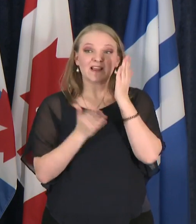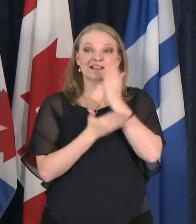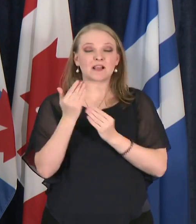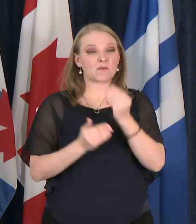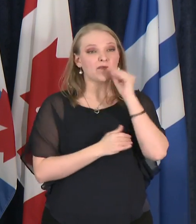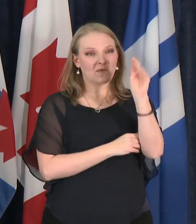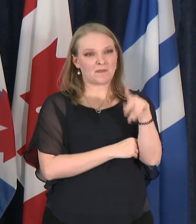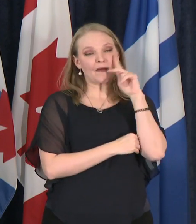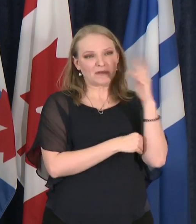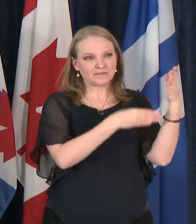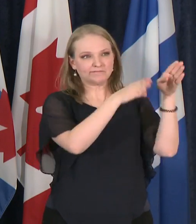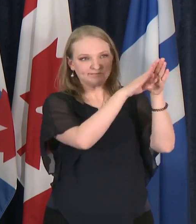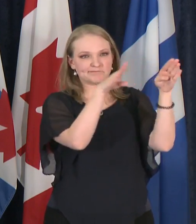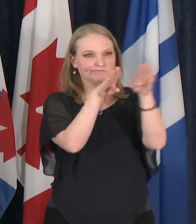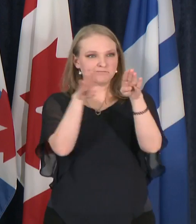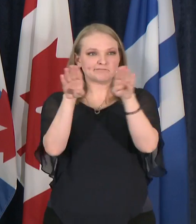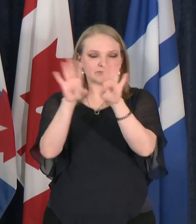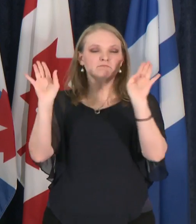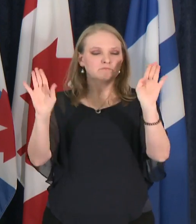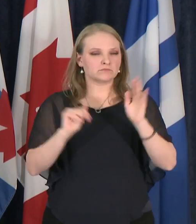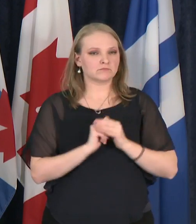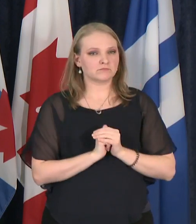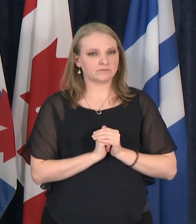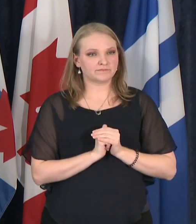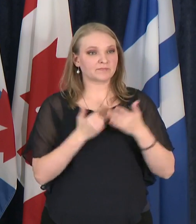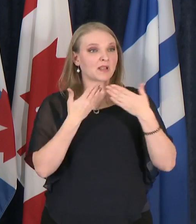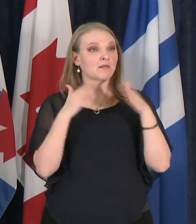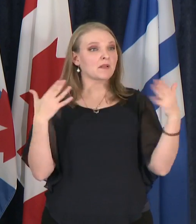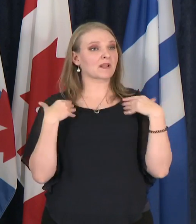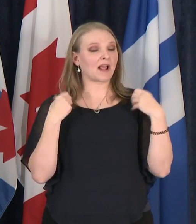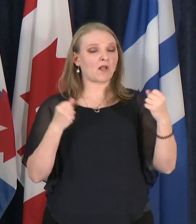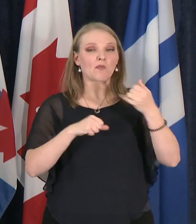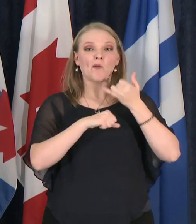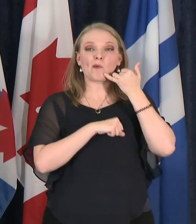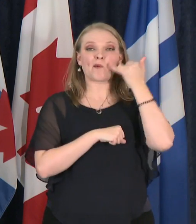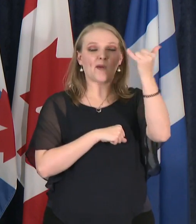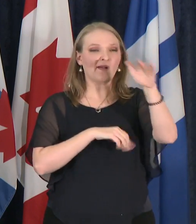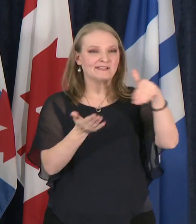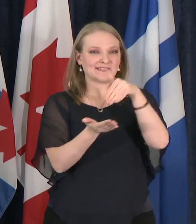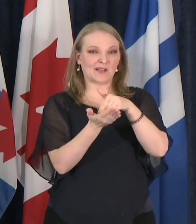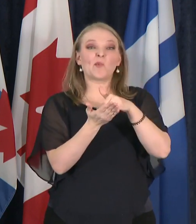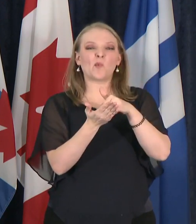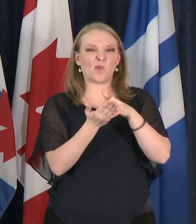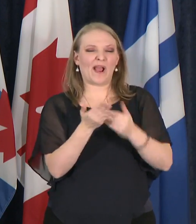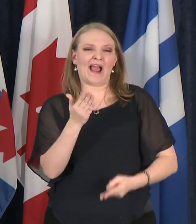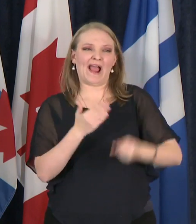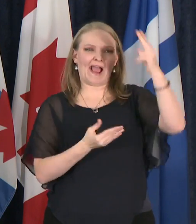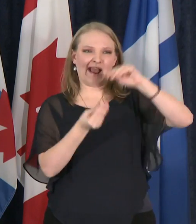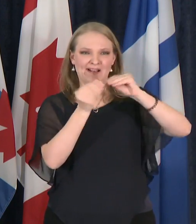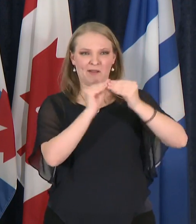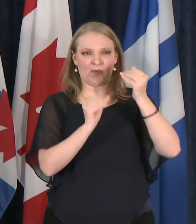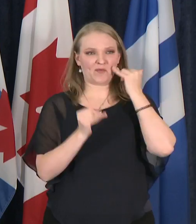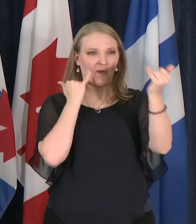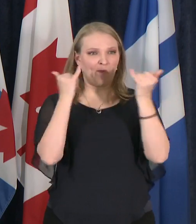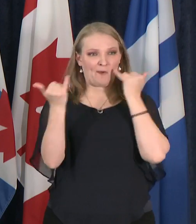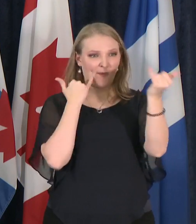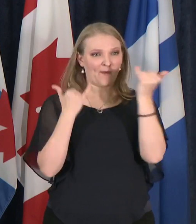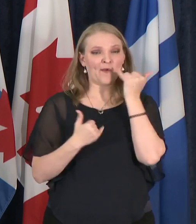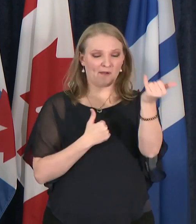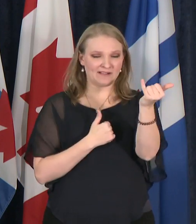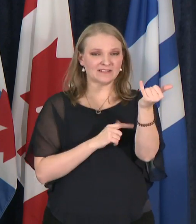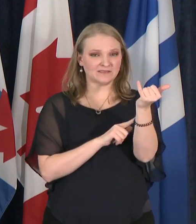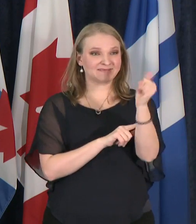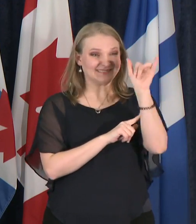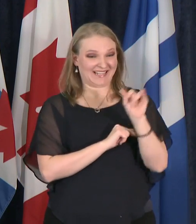closing. Our public health call centers are experiencing an incredibly high volume of calls. Many of the